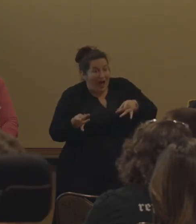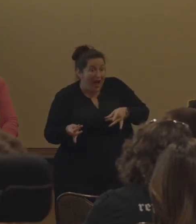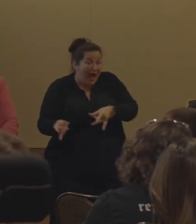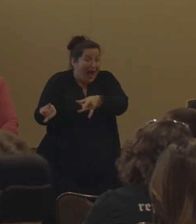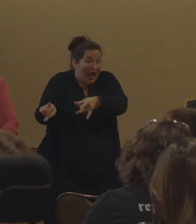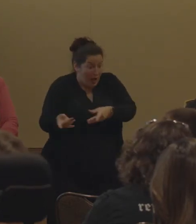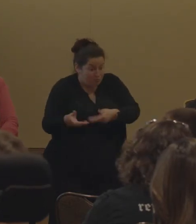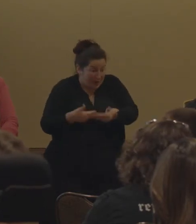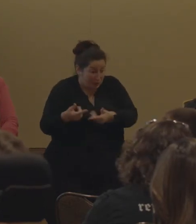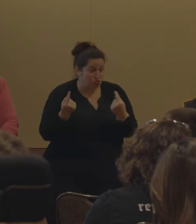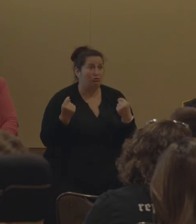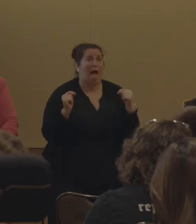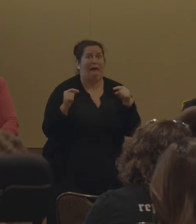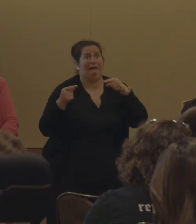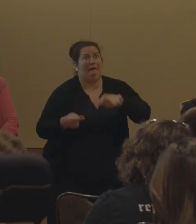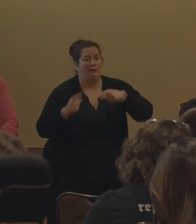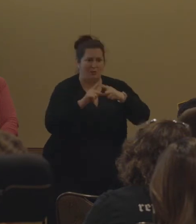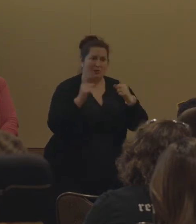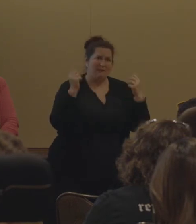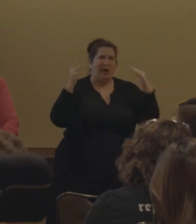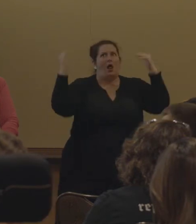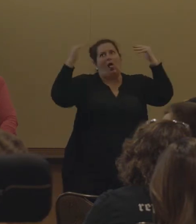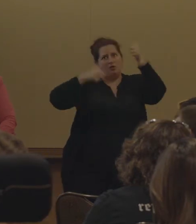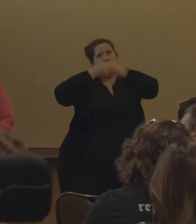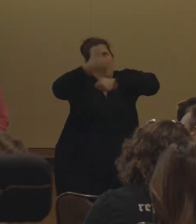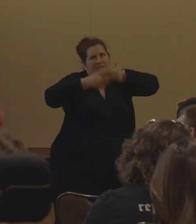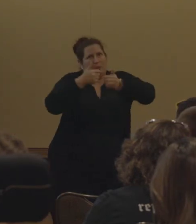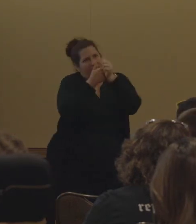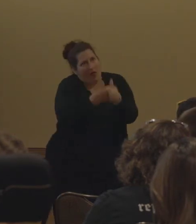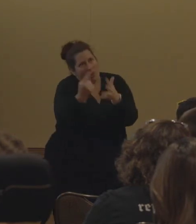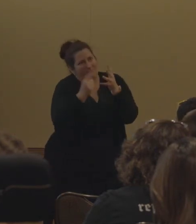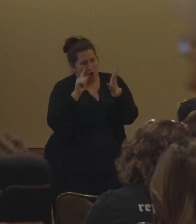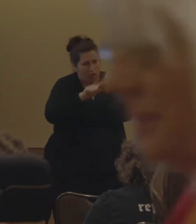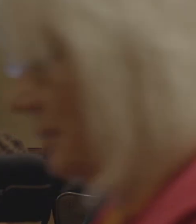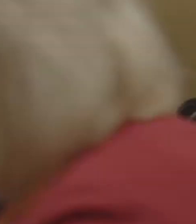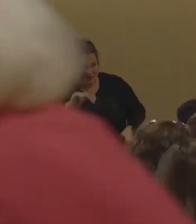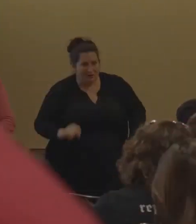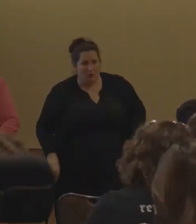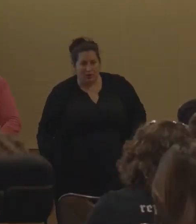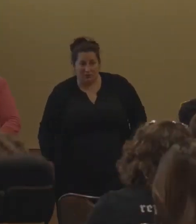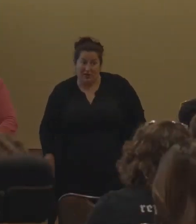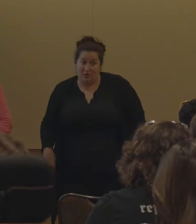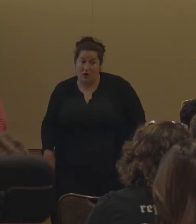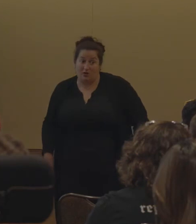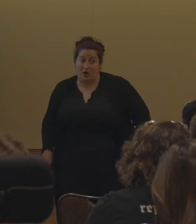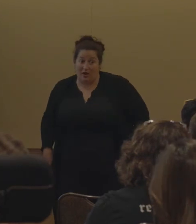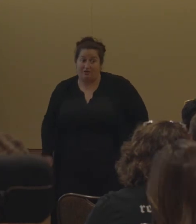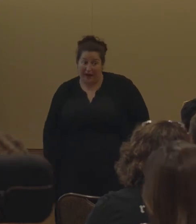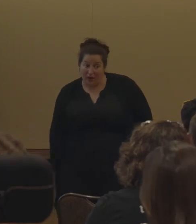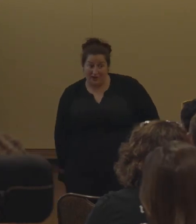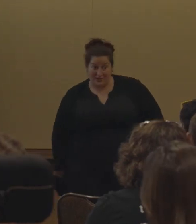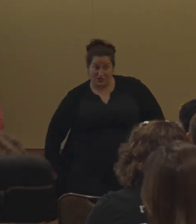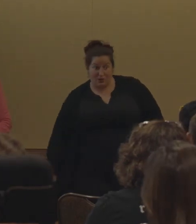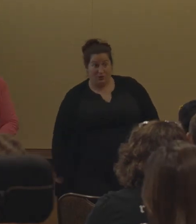process. But there's a lot of checks and balances that we have to have in place for auditing purposes. well, letting you know there are a lot